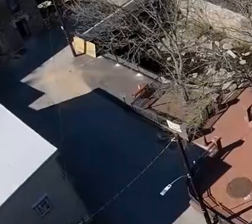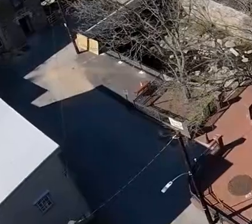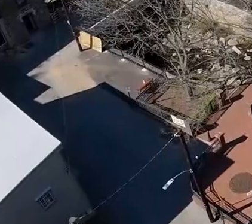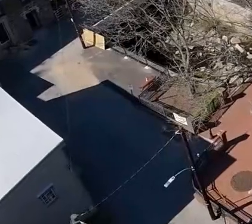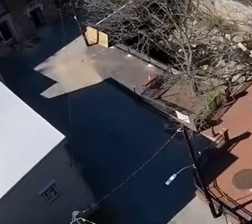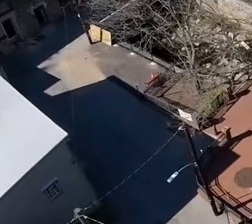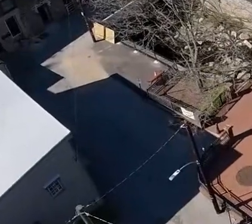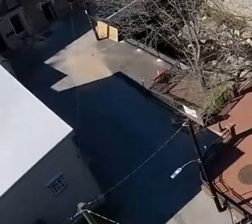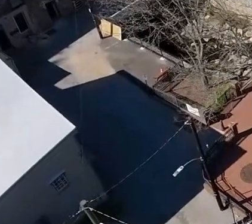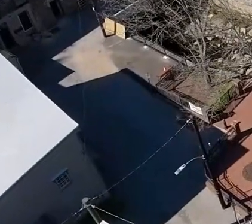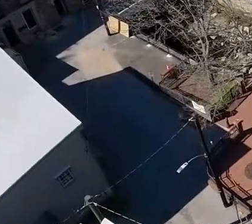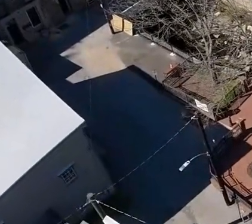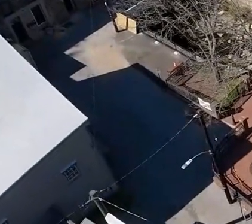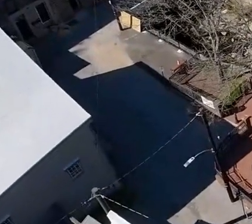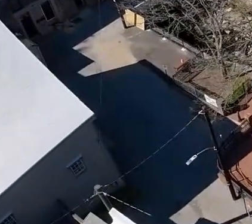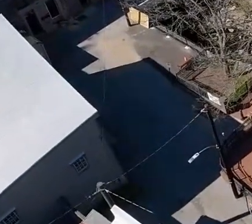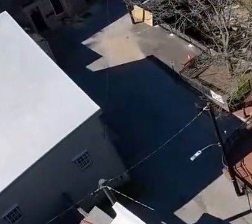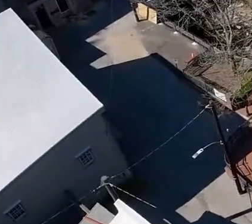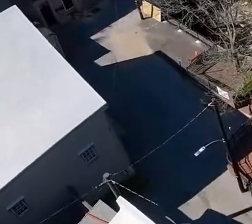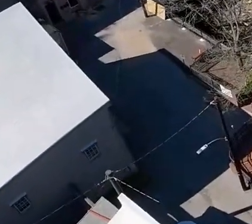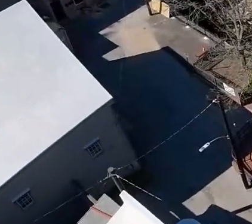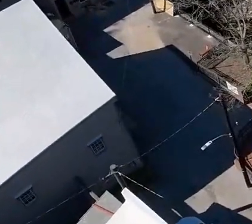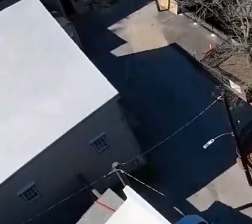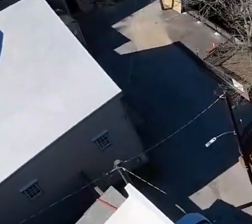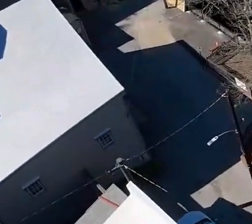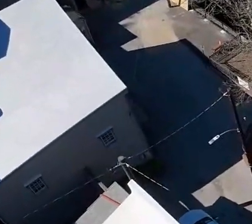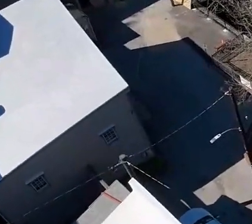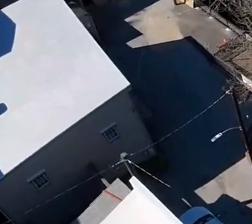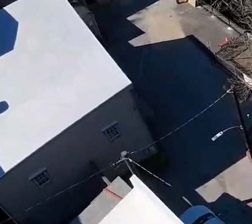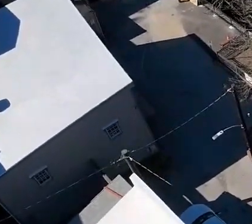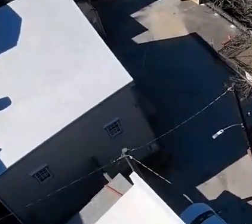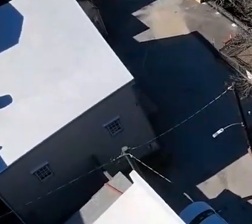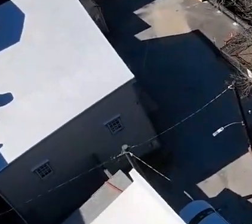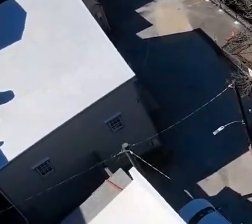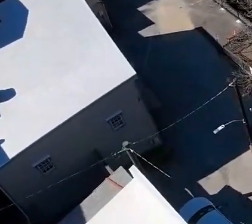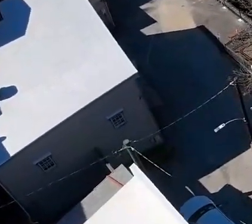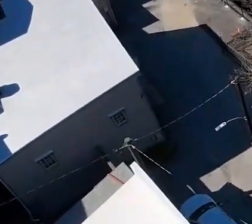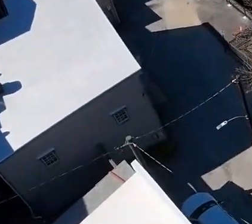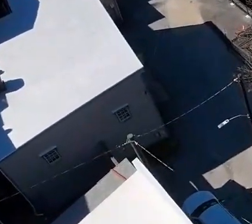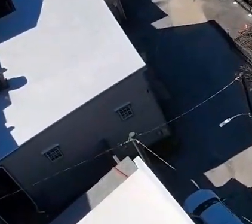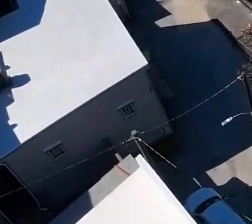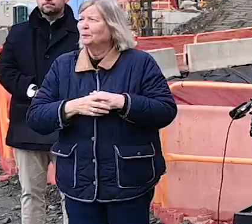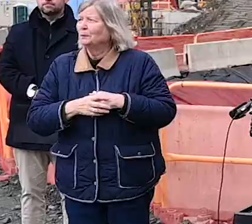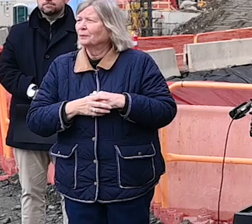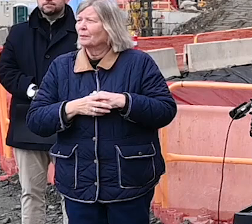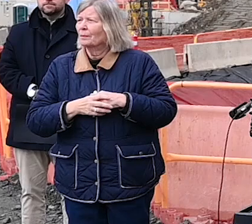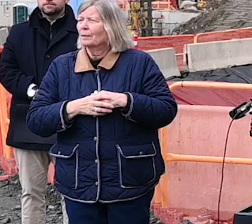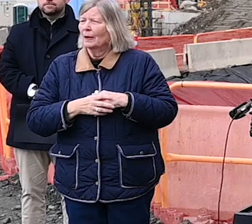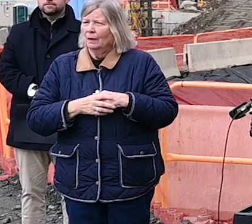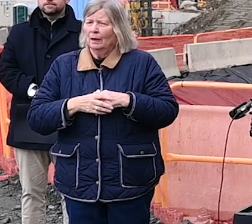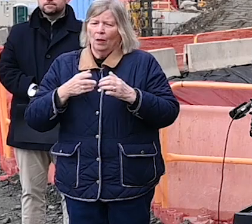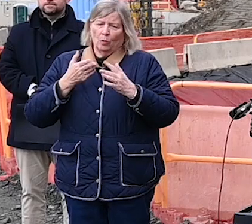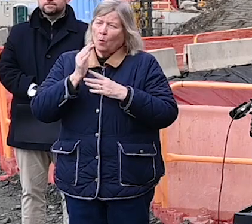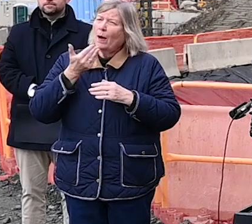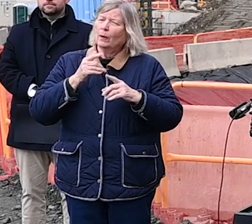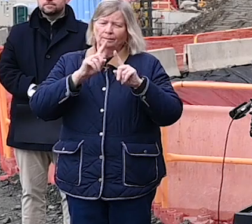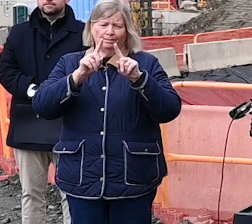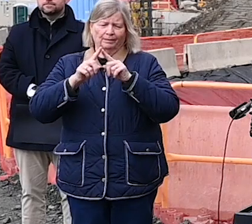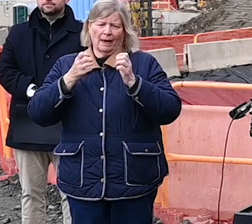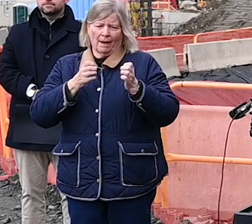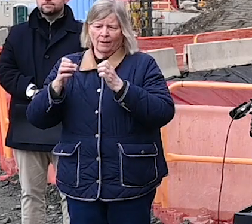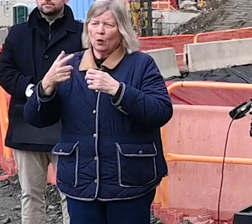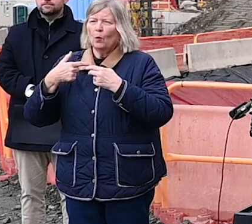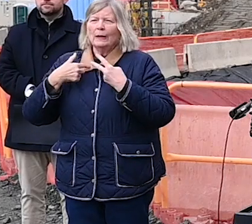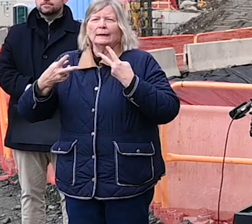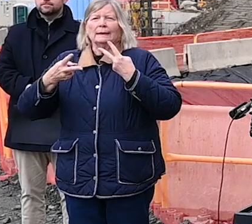as much historic architecture in Ellicott City as possible. Through our efforts, we have saved and